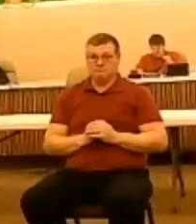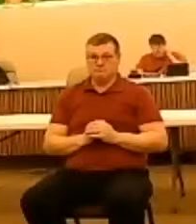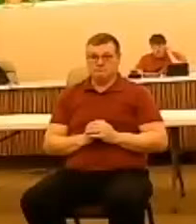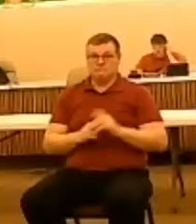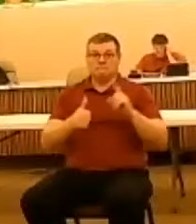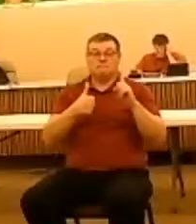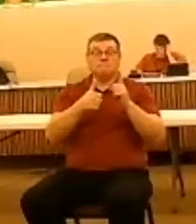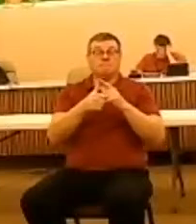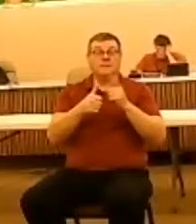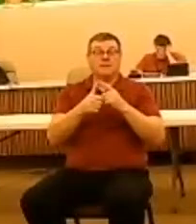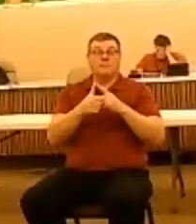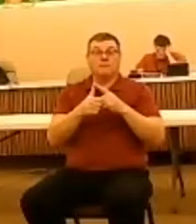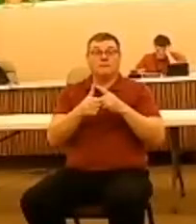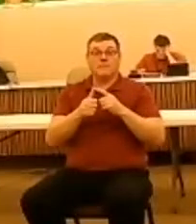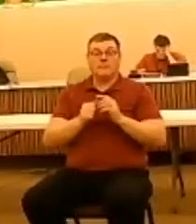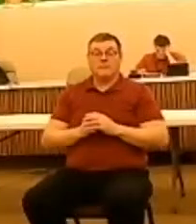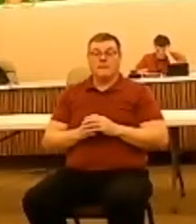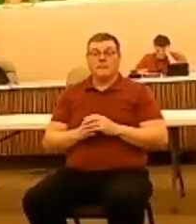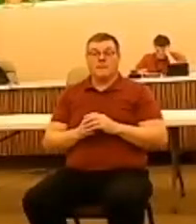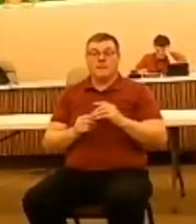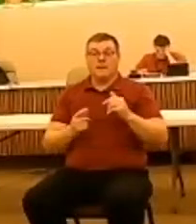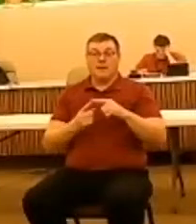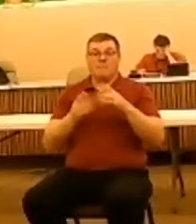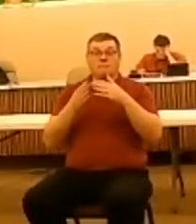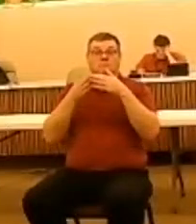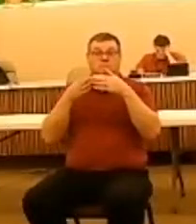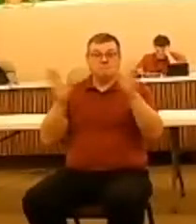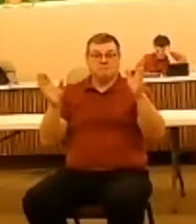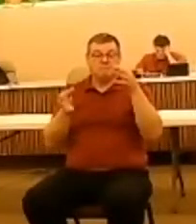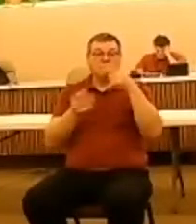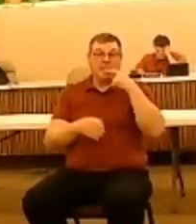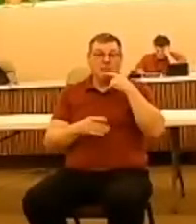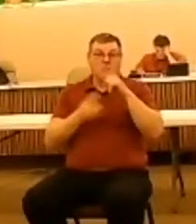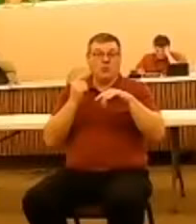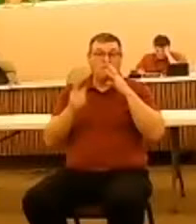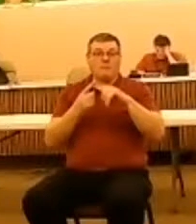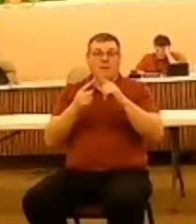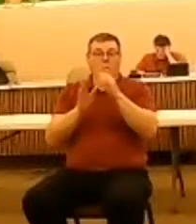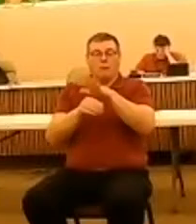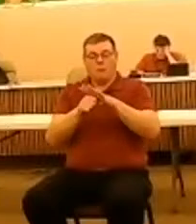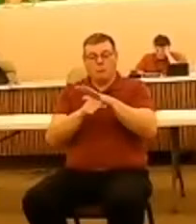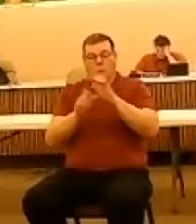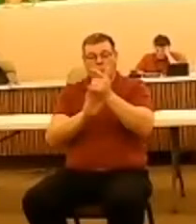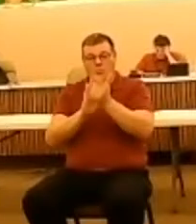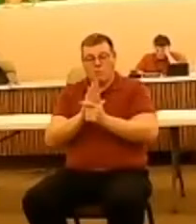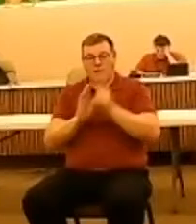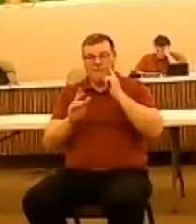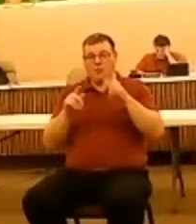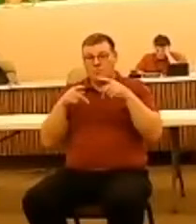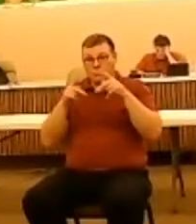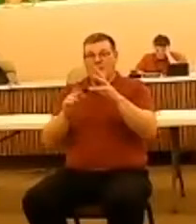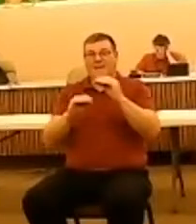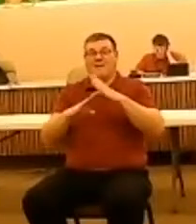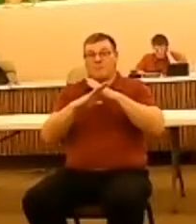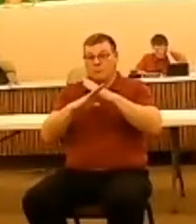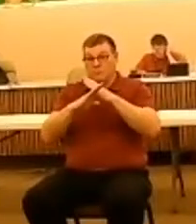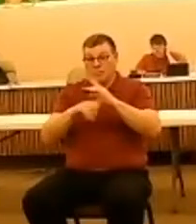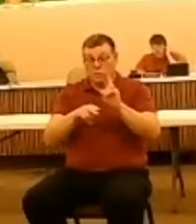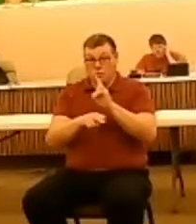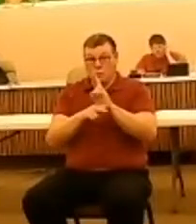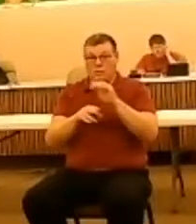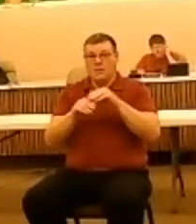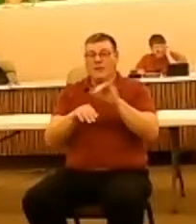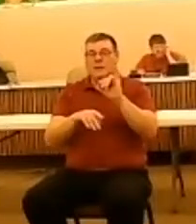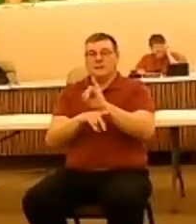First up, we have a public hearing to consider a proposed local law to revise the permitted and prohibited uses in